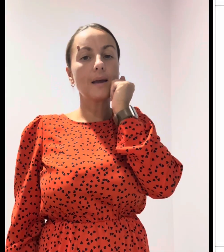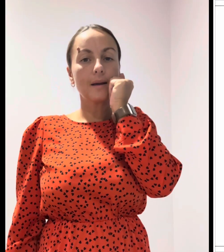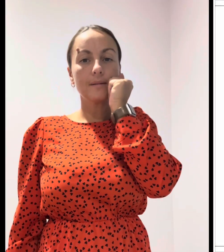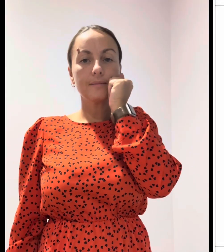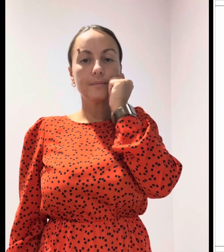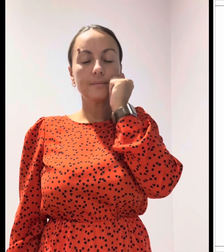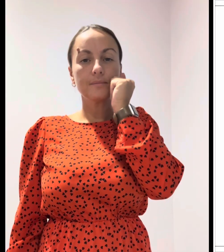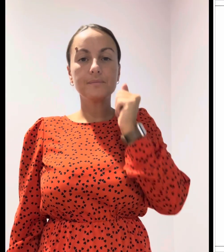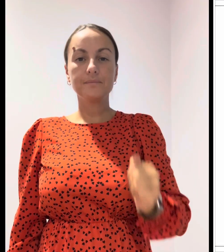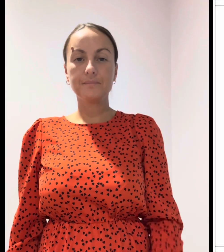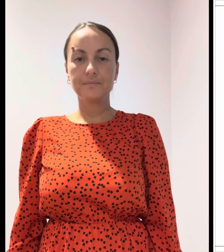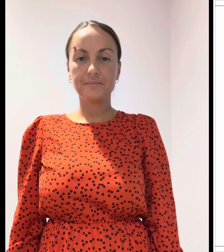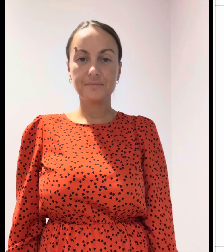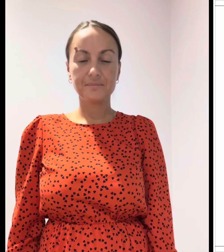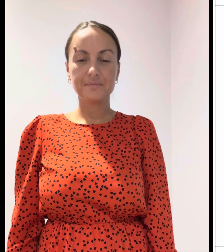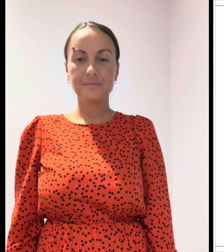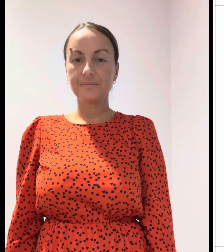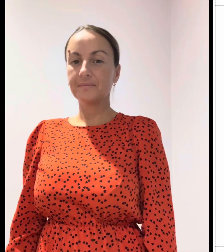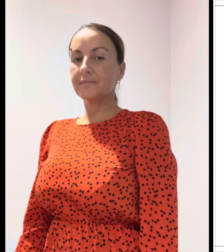Black,